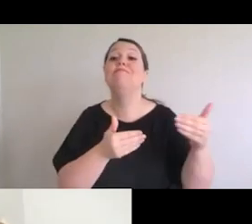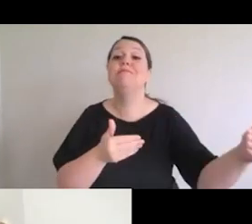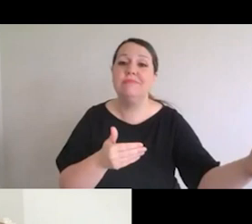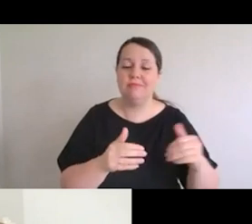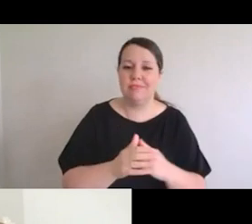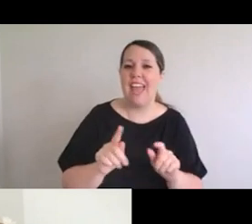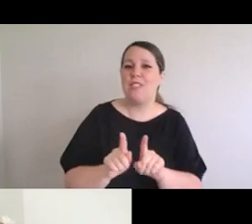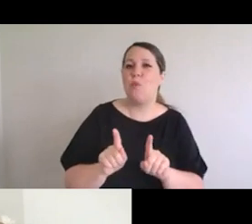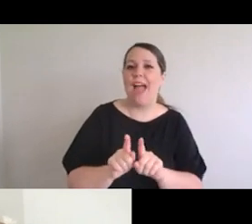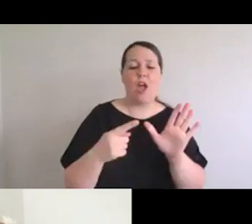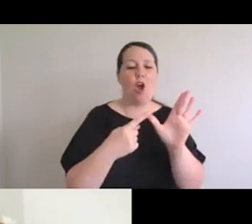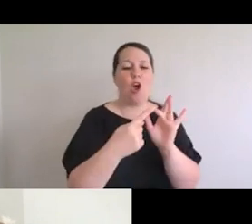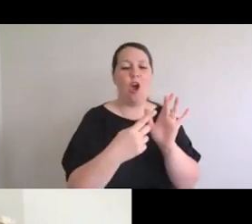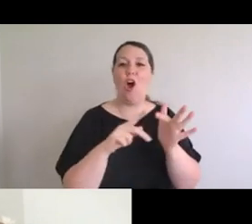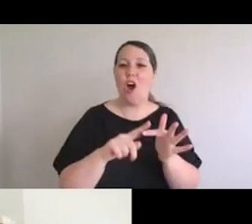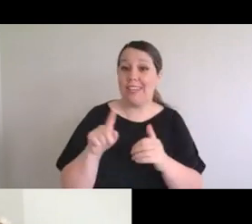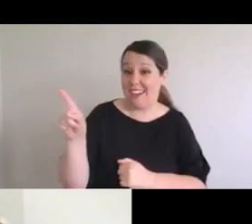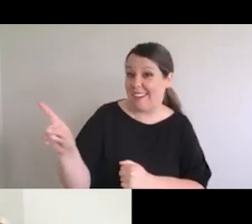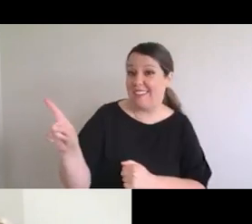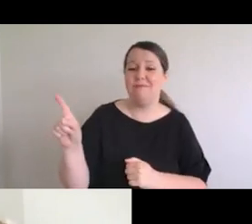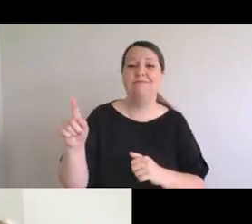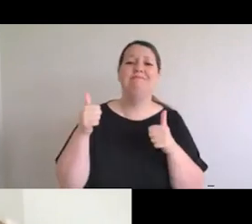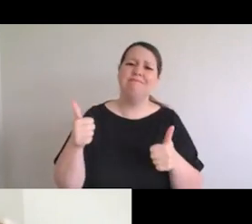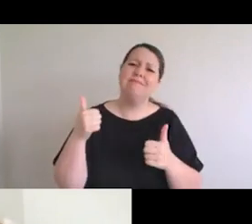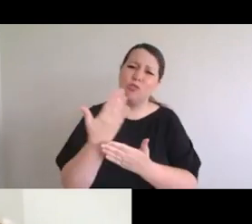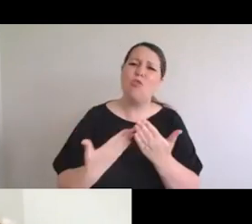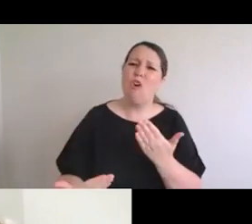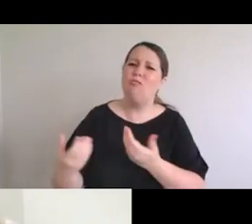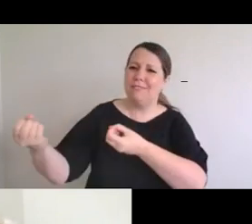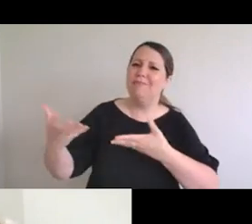she actually got COVID, had